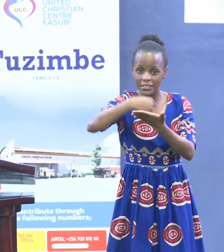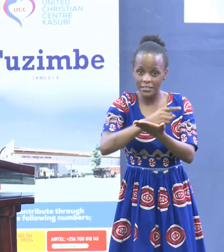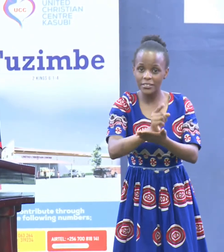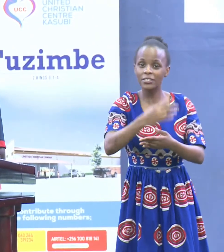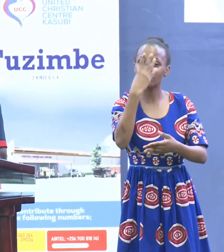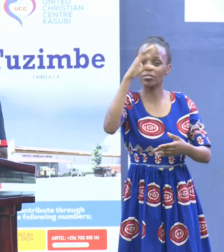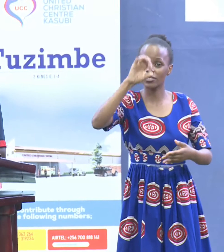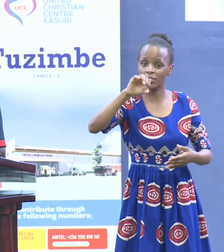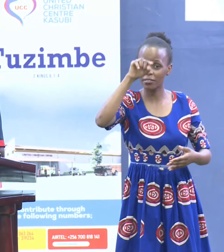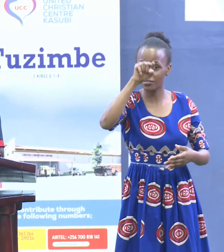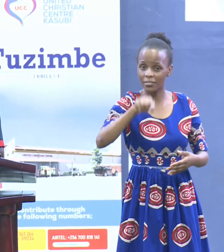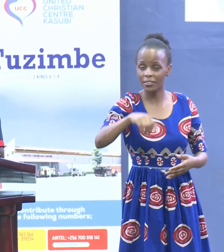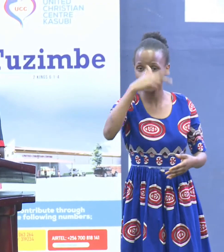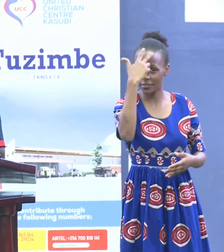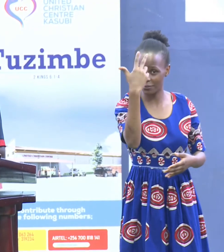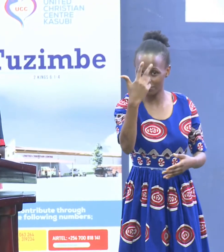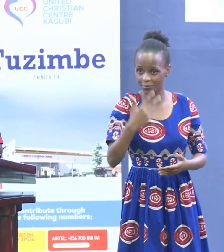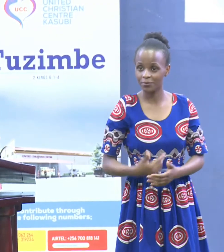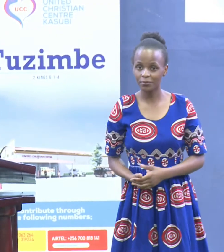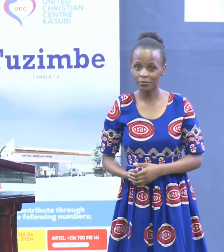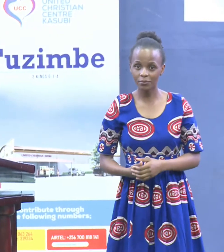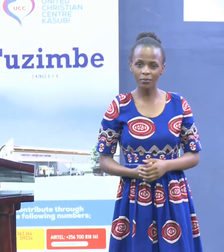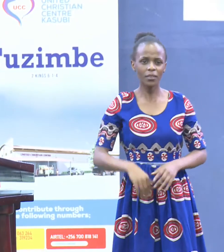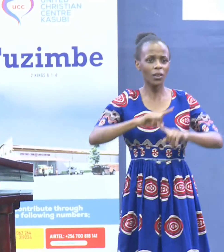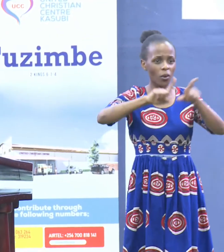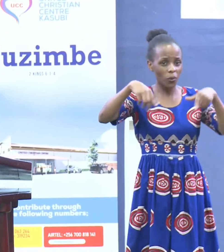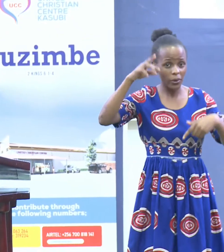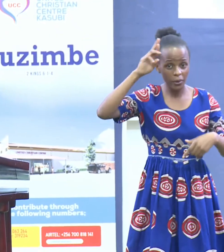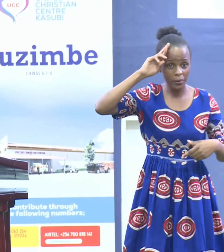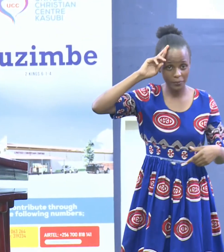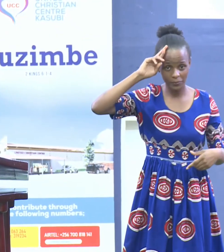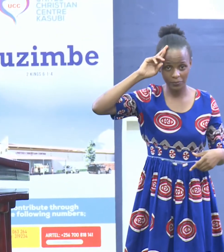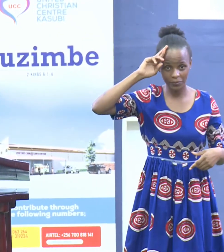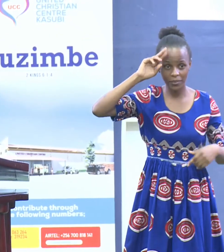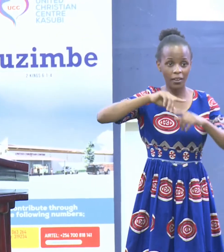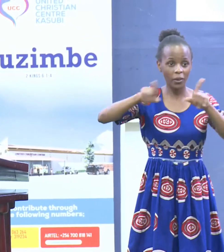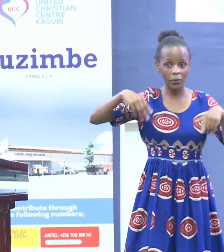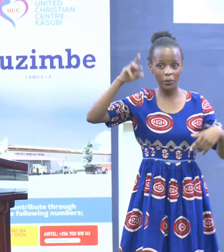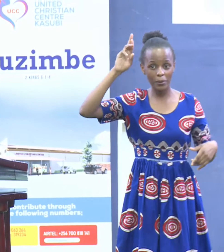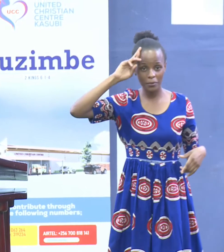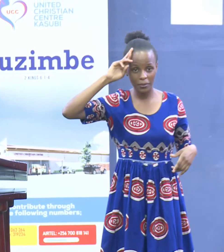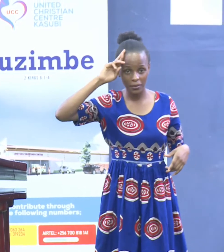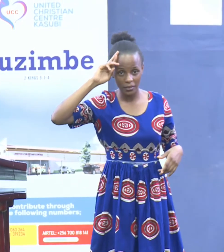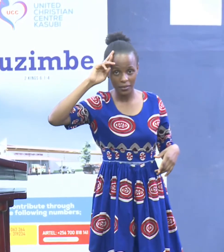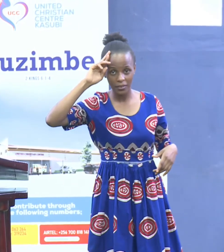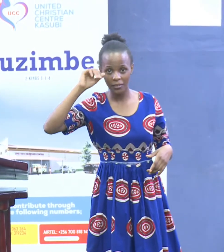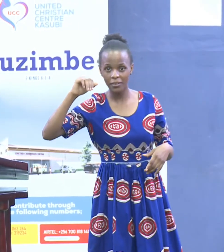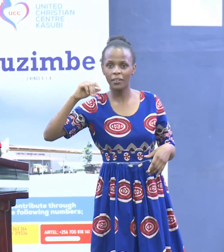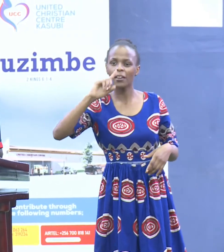to become what we saw in Genesis 49 verse 3. Tubijukira. Do we remember them? Tubijukira. Do we remember